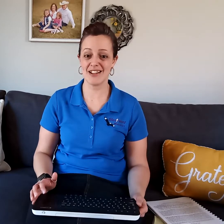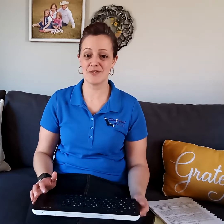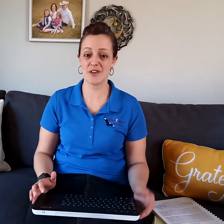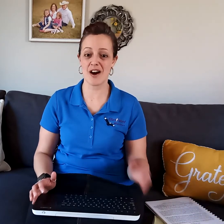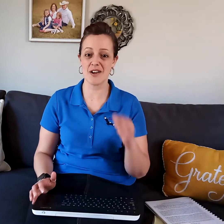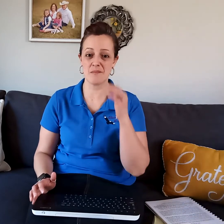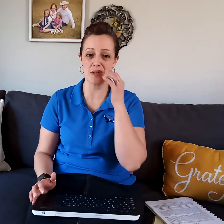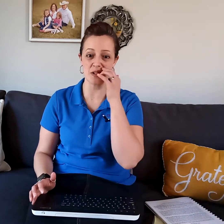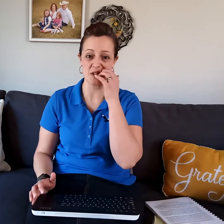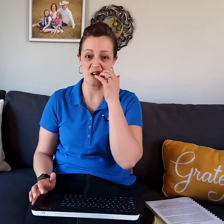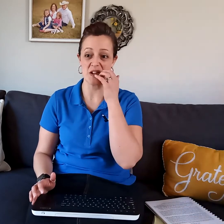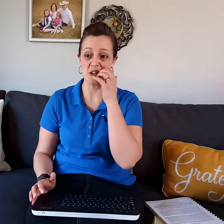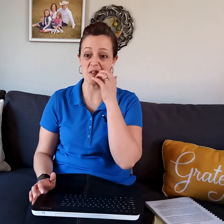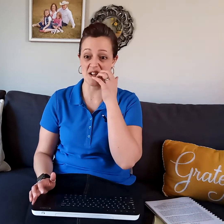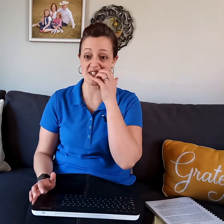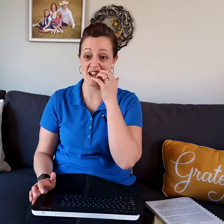for our numbers? Do you want to sing it?